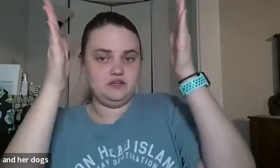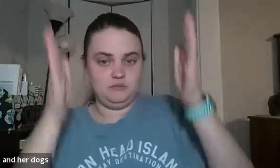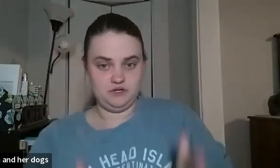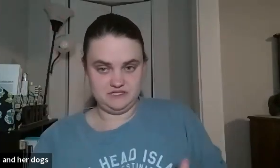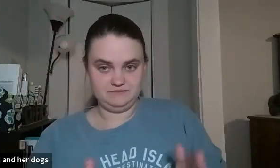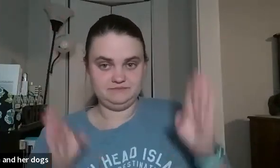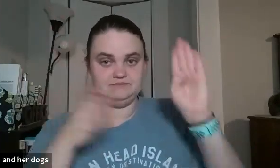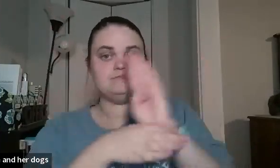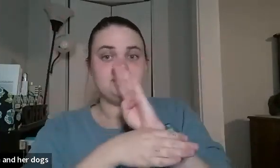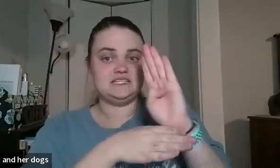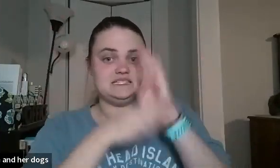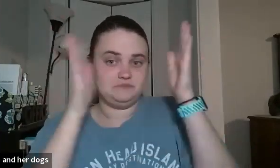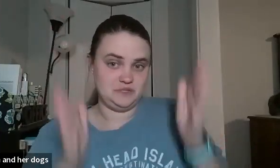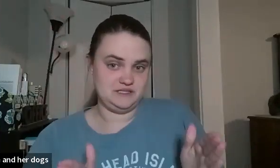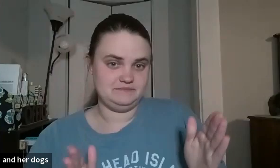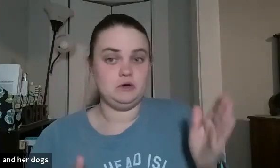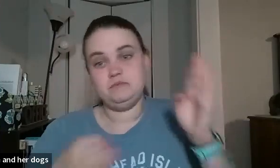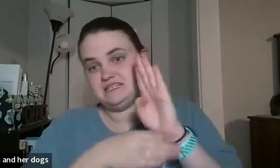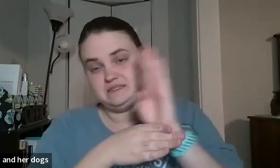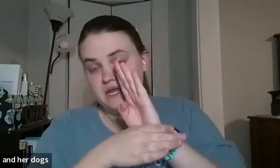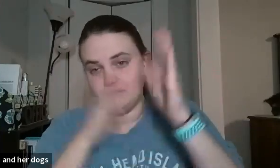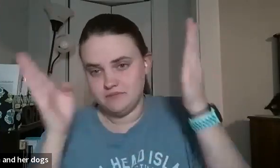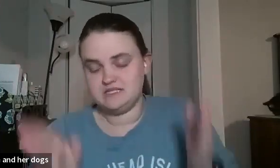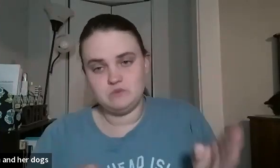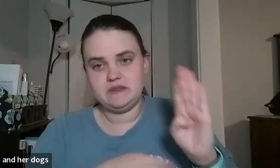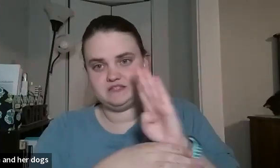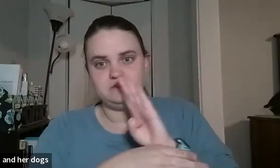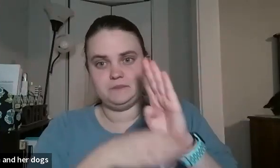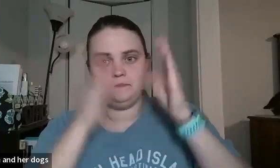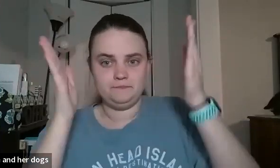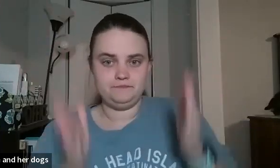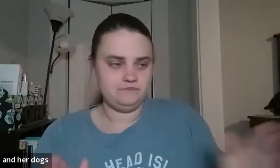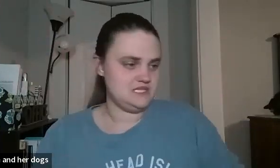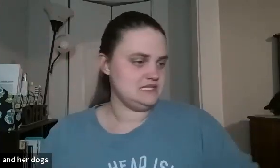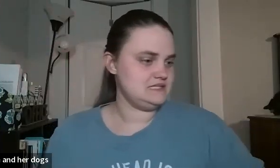go person, business person, or businessman, businesswoman, that sort of thing. Business.